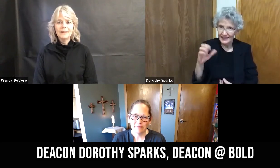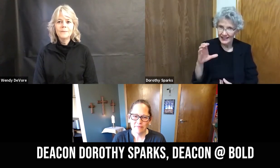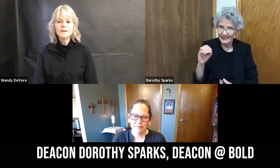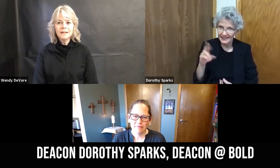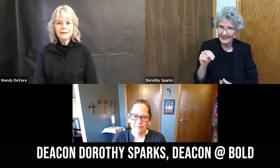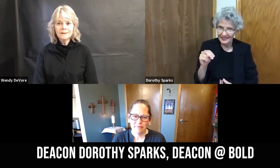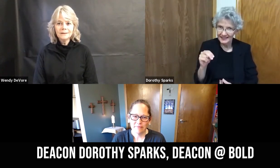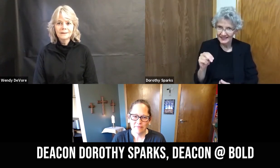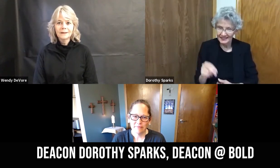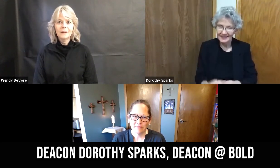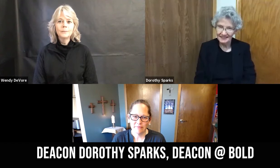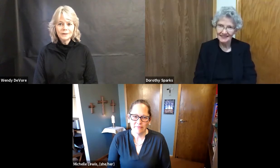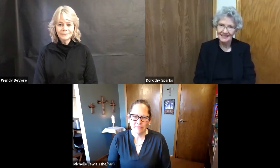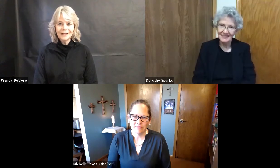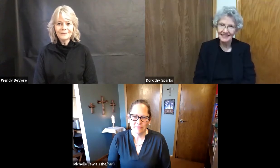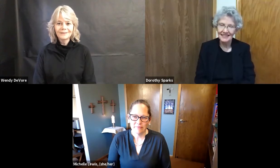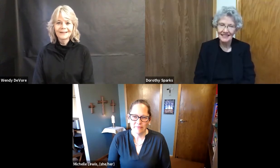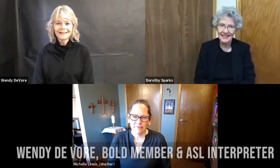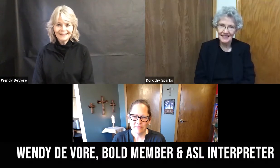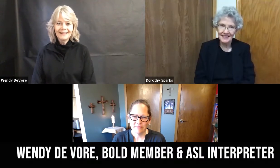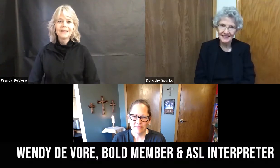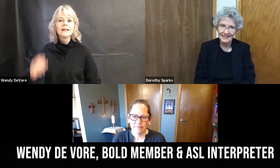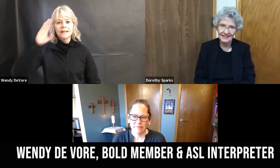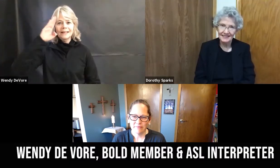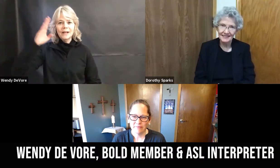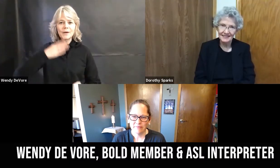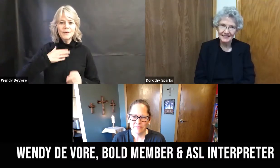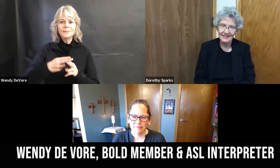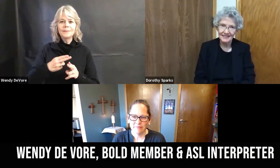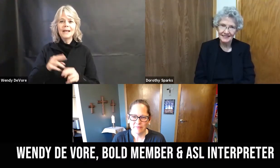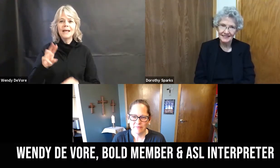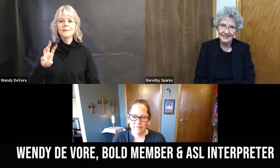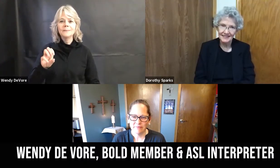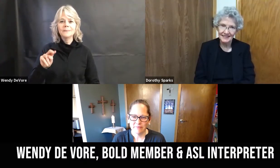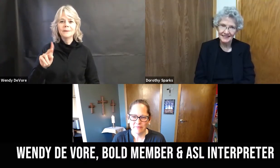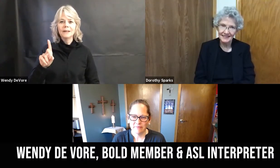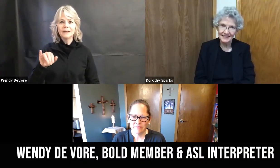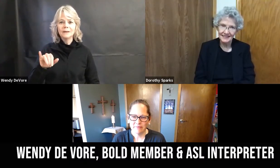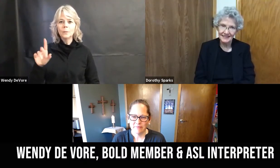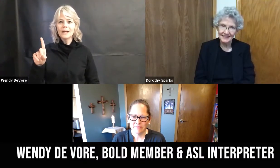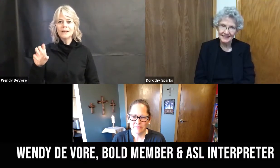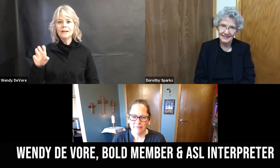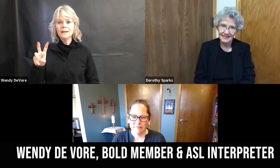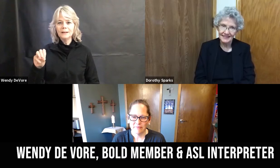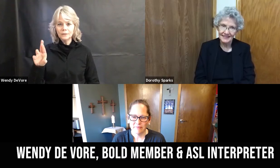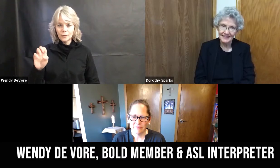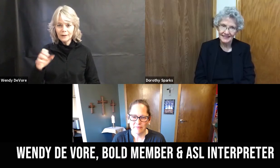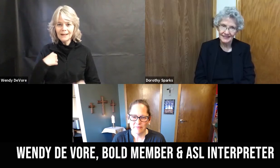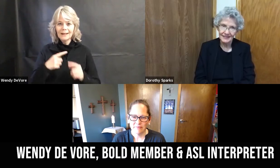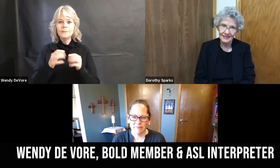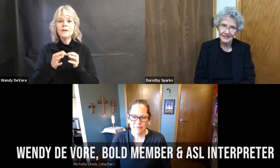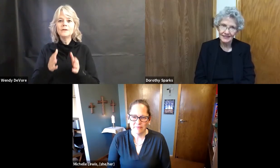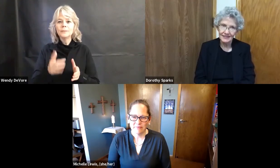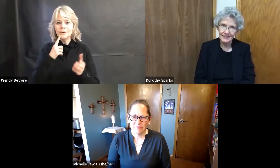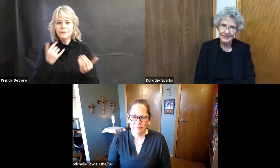and I am the deacon at Bread of Life. Hello, my name is Wendy, DeVore,